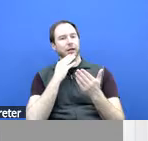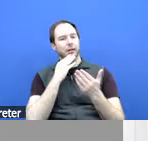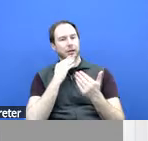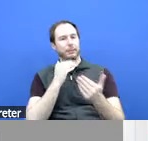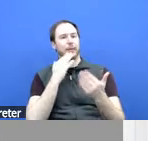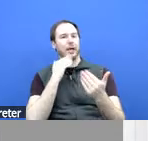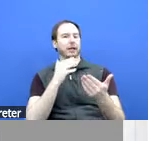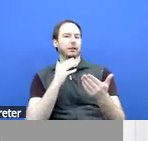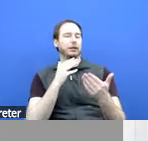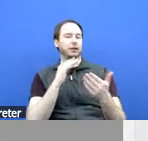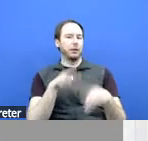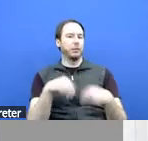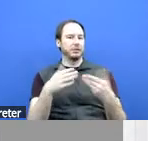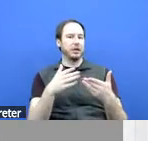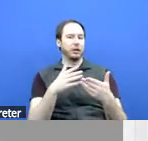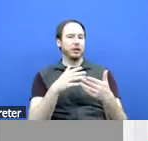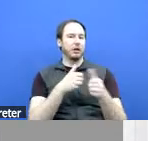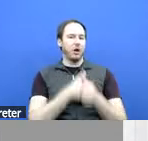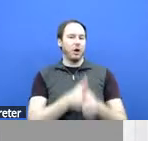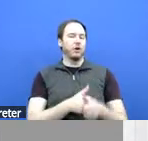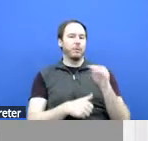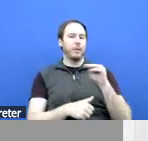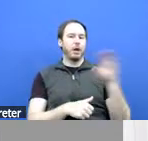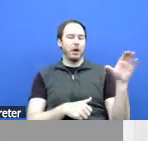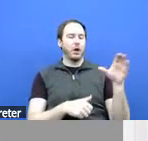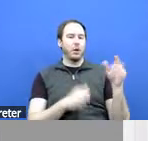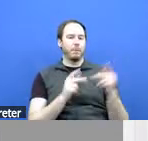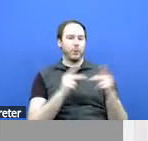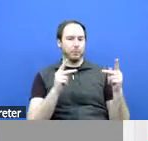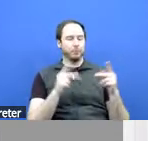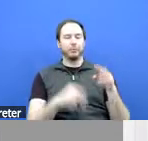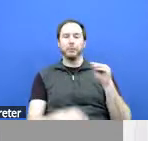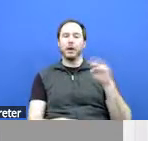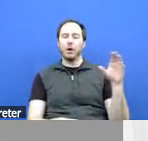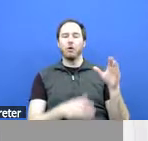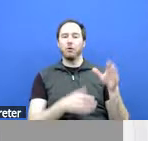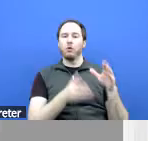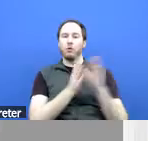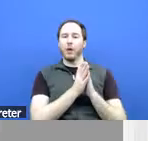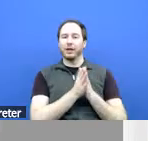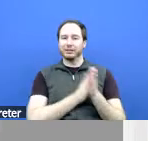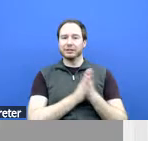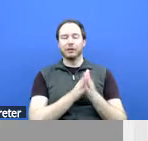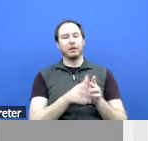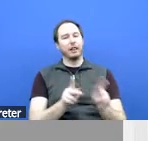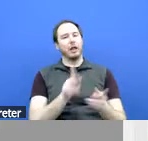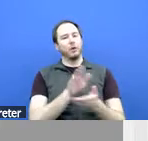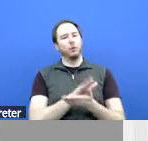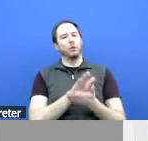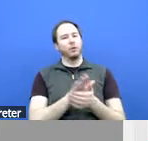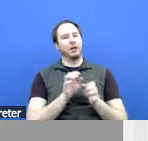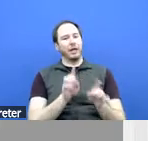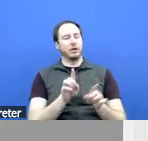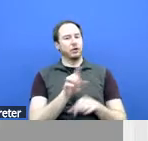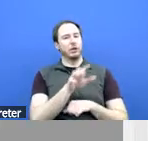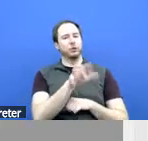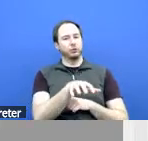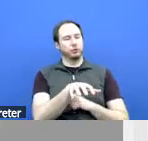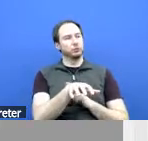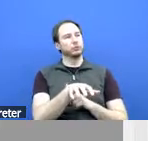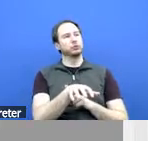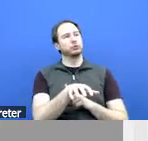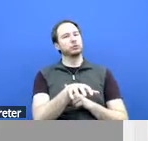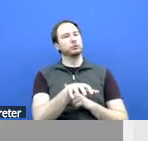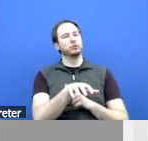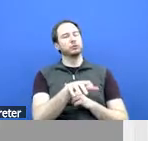Mary Carriola special use permit. Mary Carriola requests the incentive of allowing the school educational use and